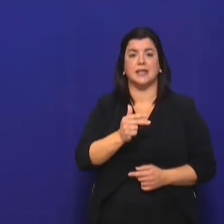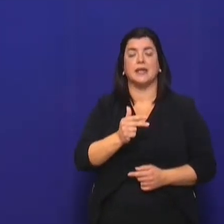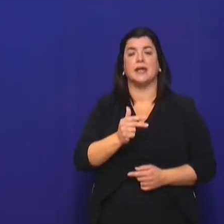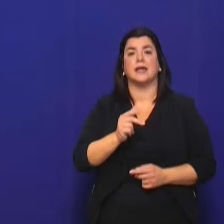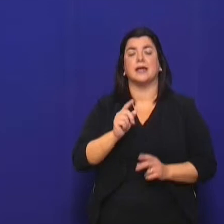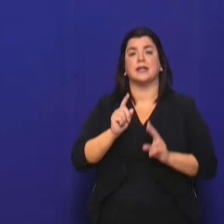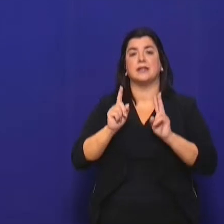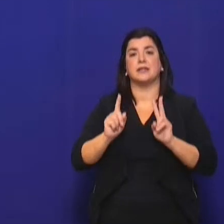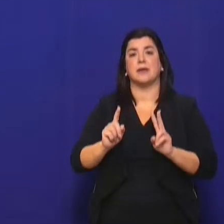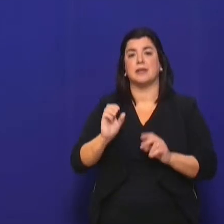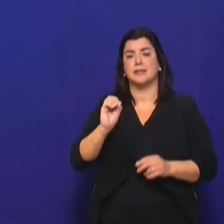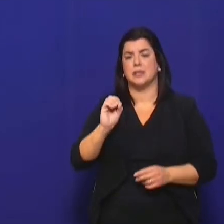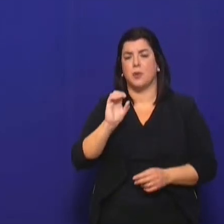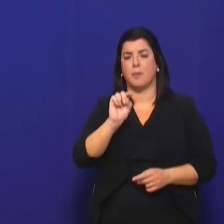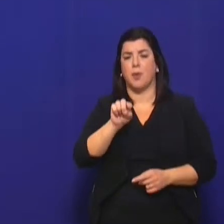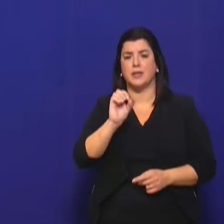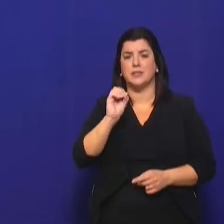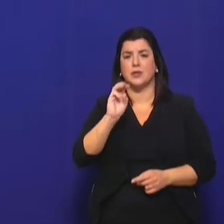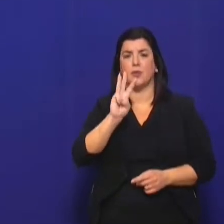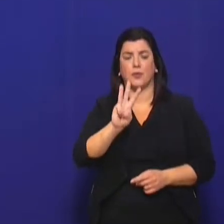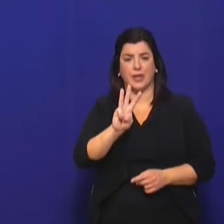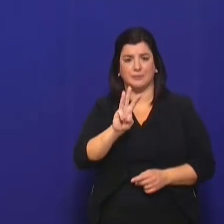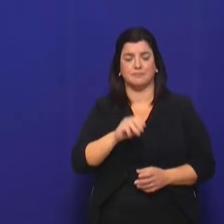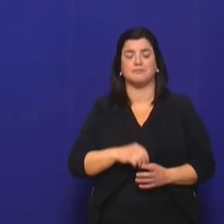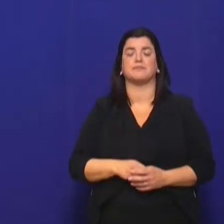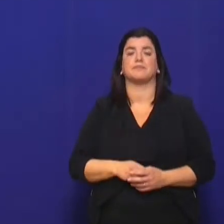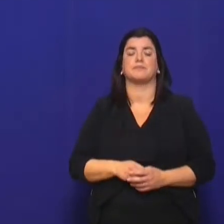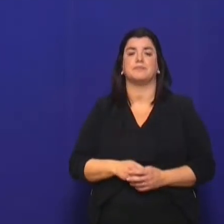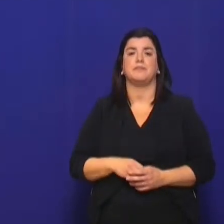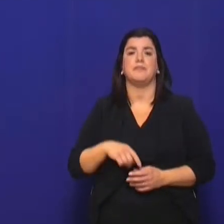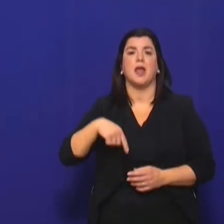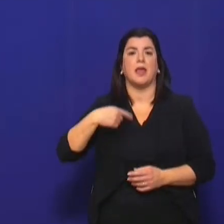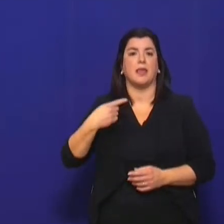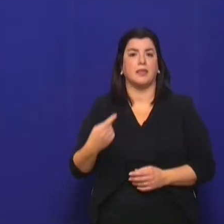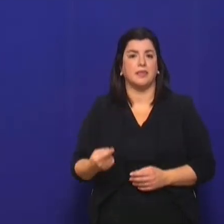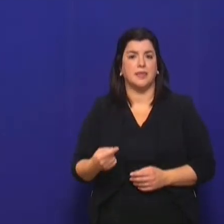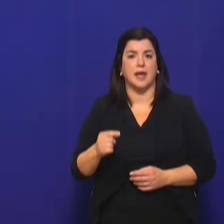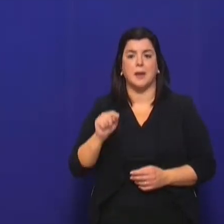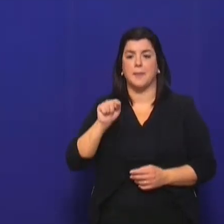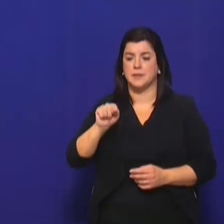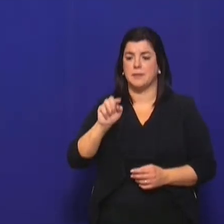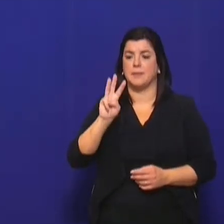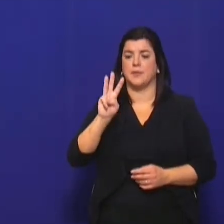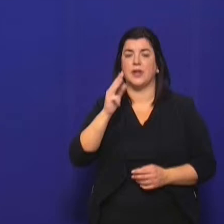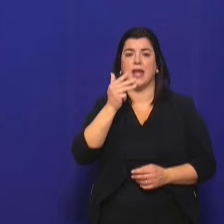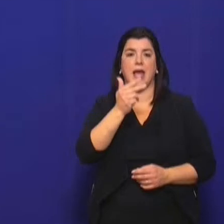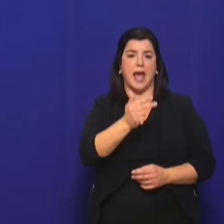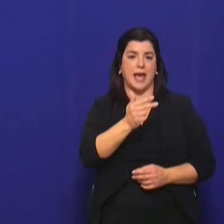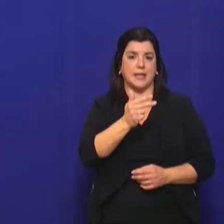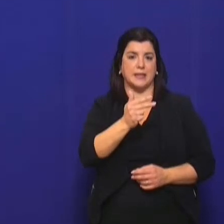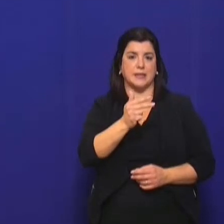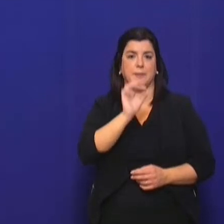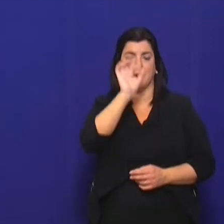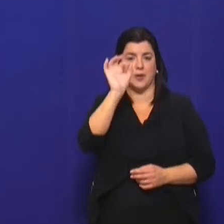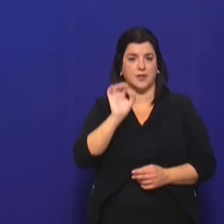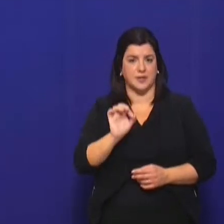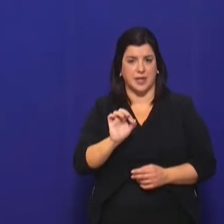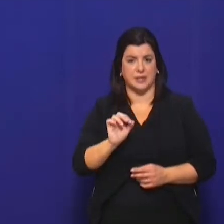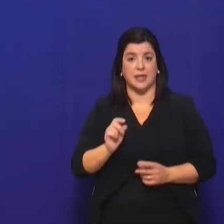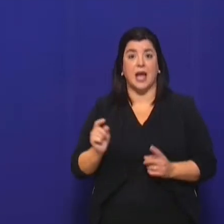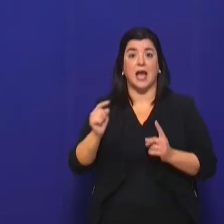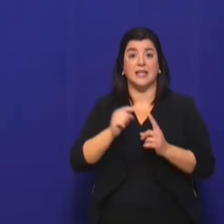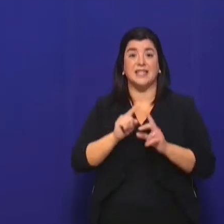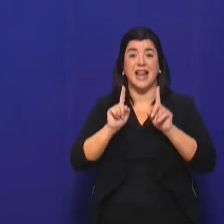population vaccinated. Up to the 4th of November, we had 0.38% of the population vaccinated. Up